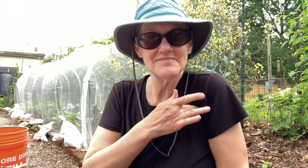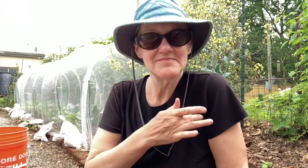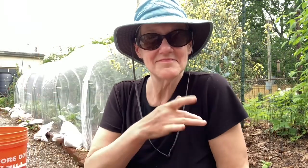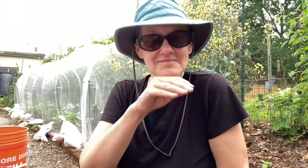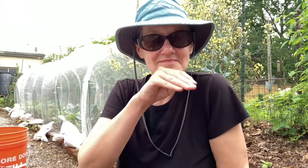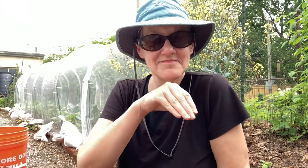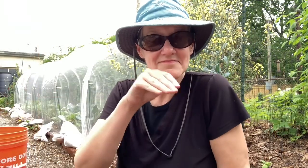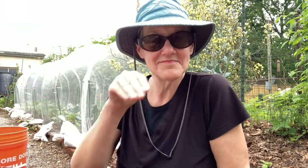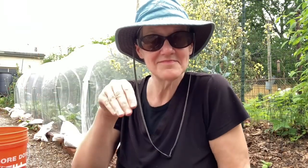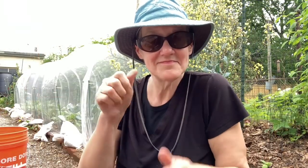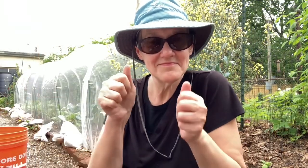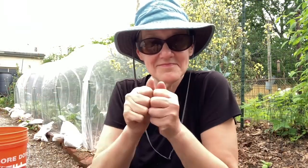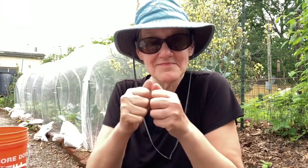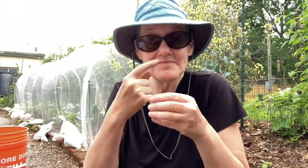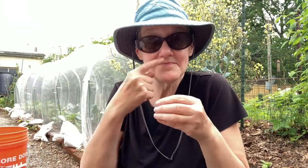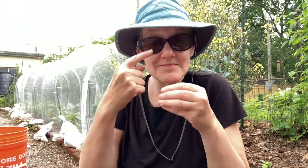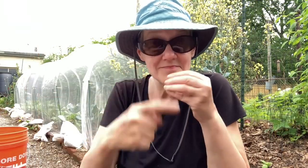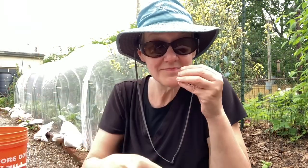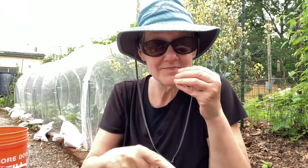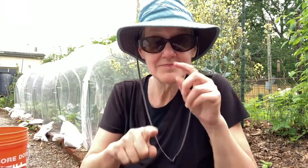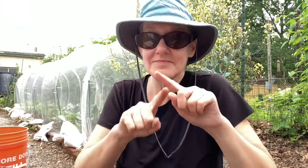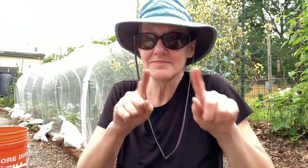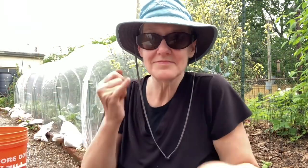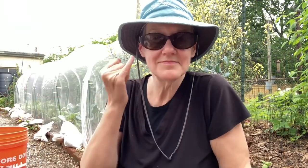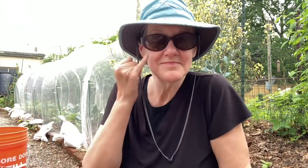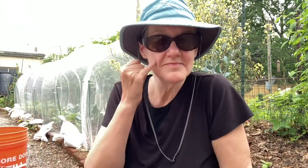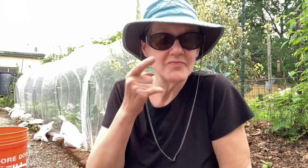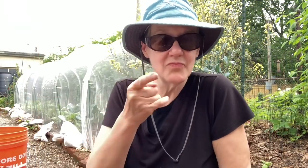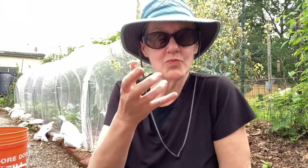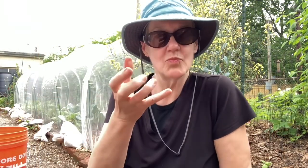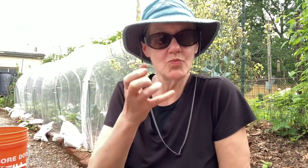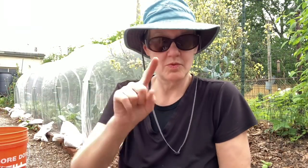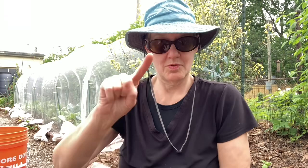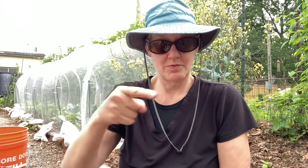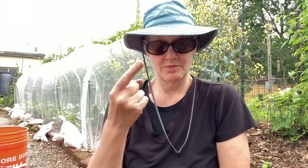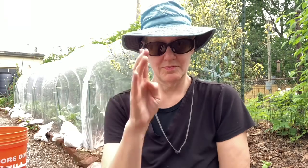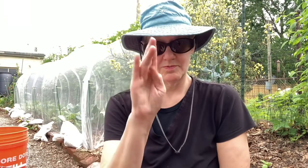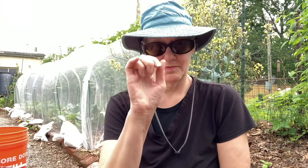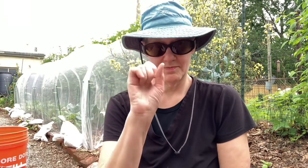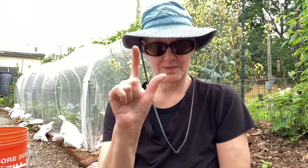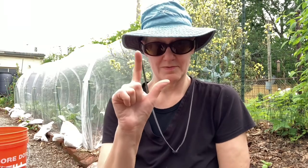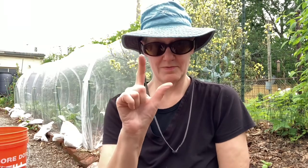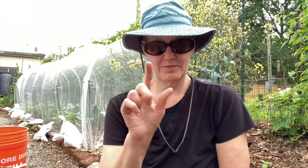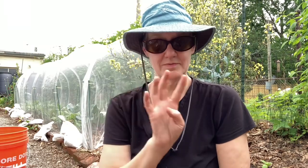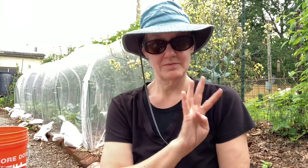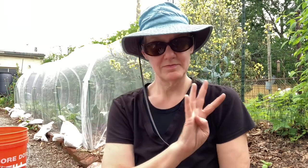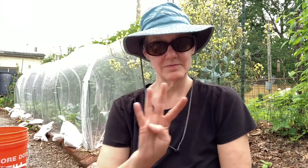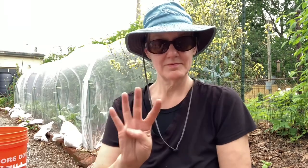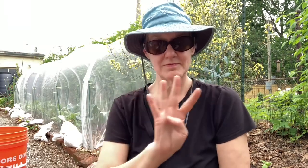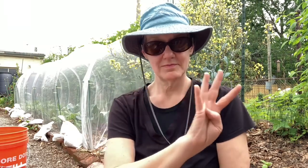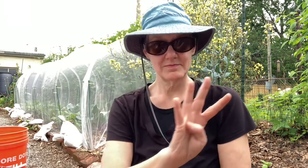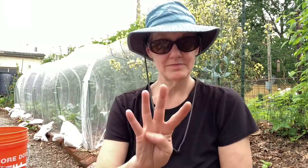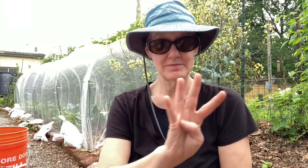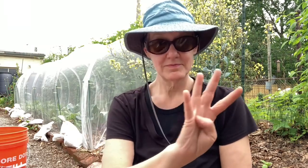Now, people tend to plant their basil with their tomatoes, but if you just want rows of basil,